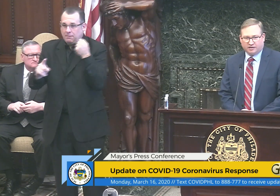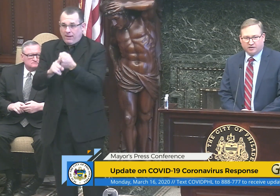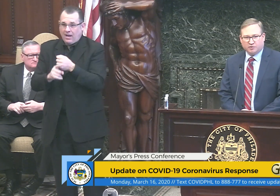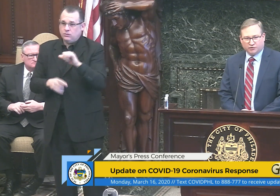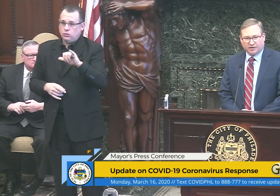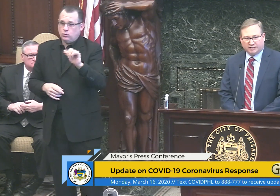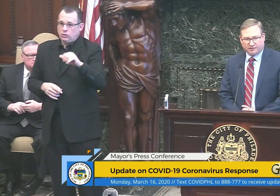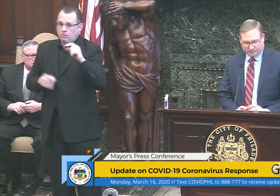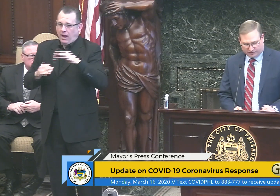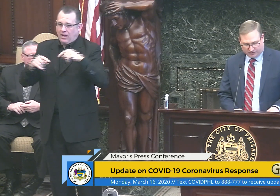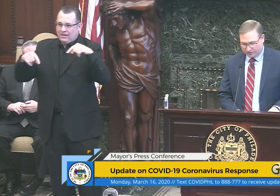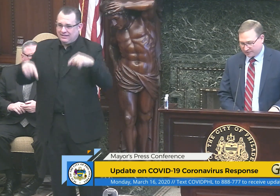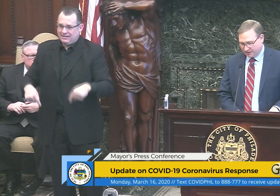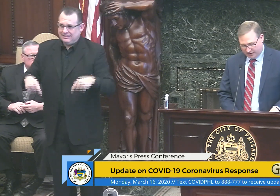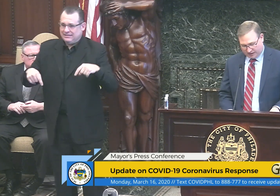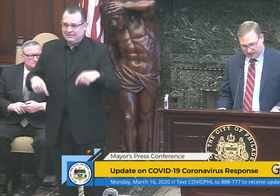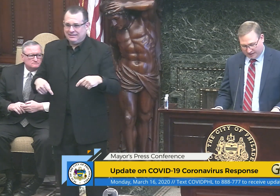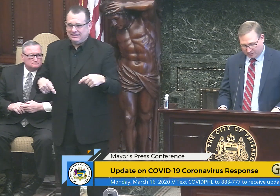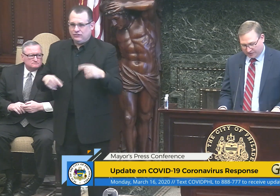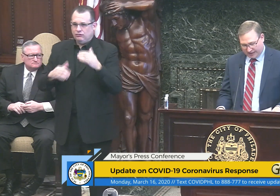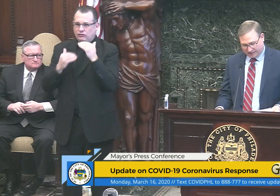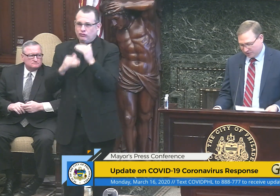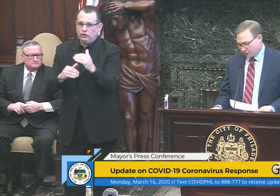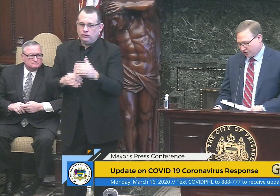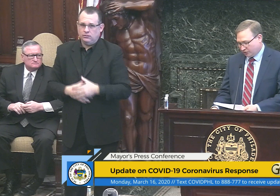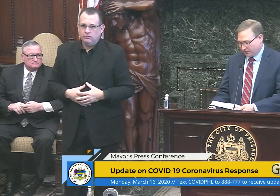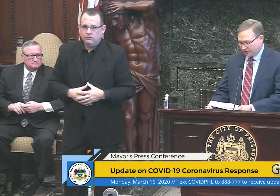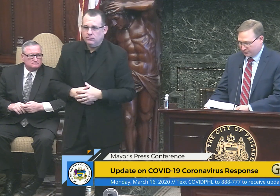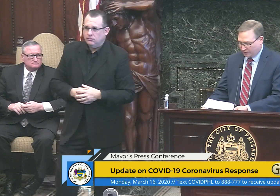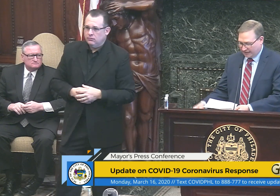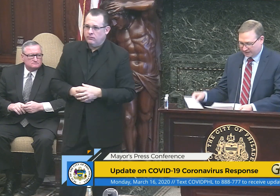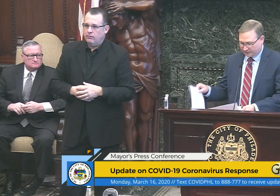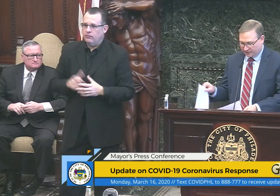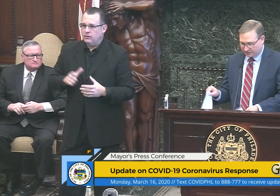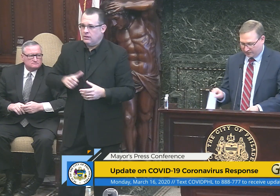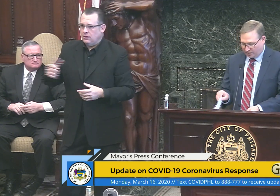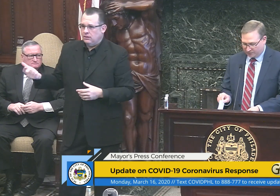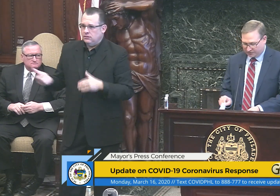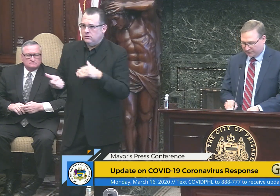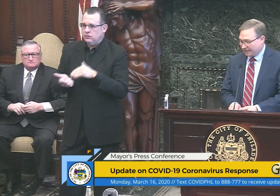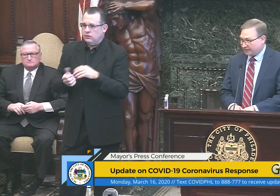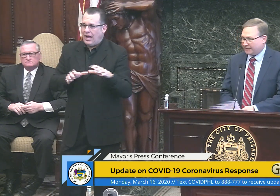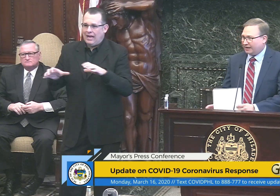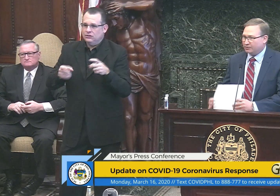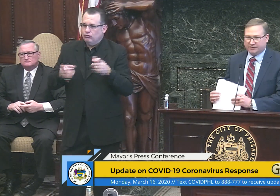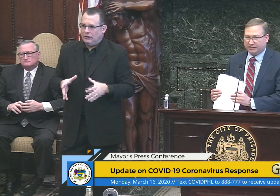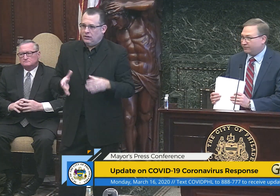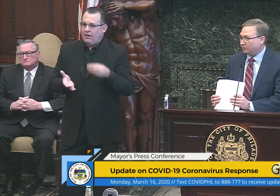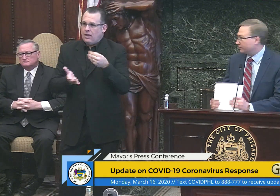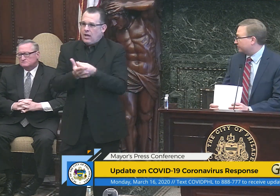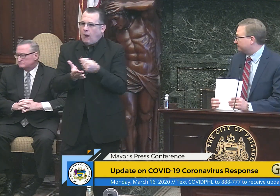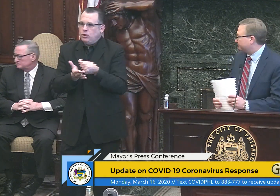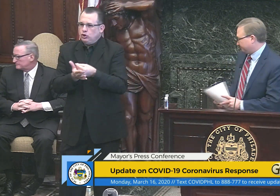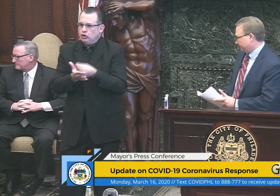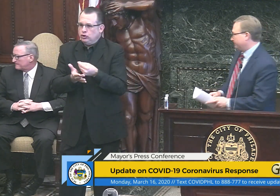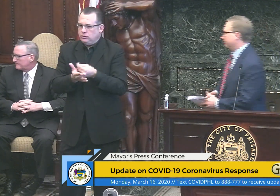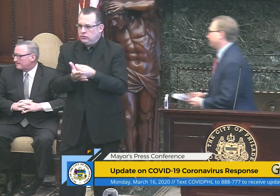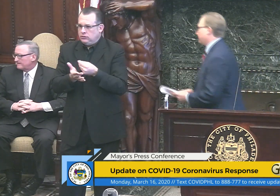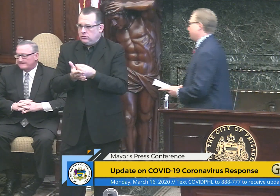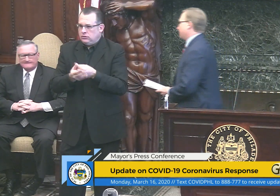these commercial activity restrictions. And with that, I'm going to turn it over to our Acting Director of Commerce, Sylvia Galley Howard, to say a few words.